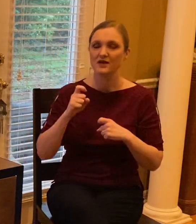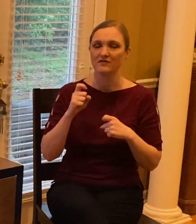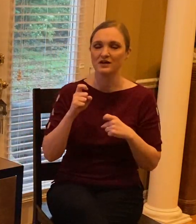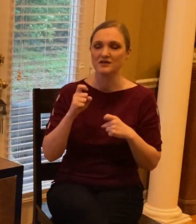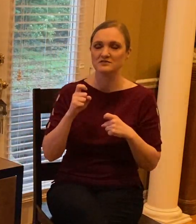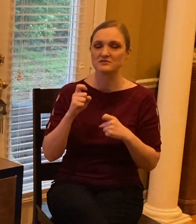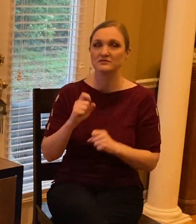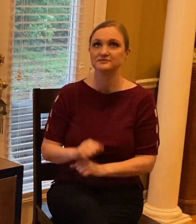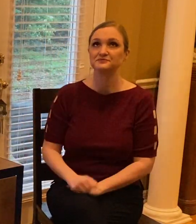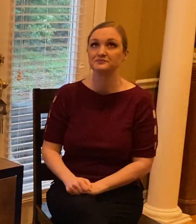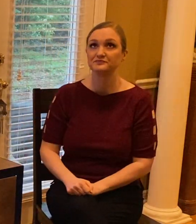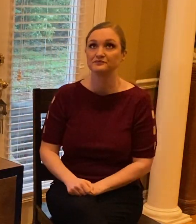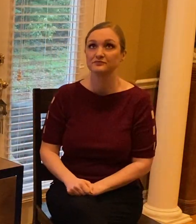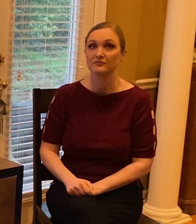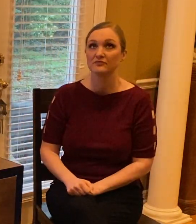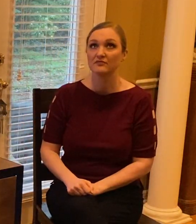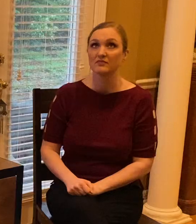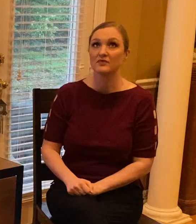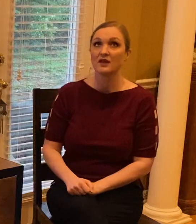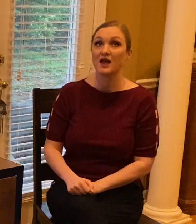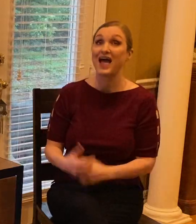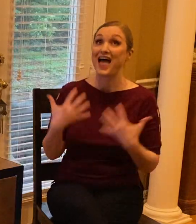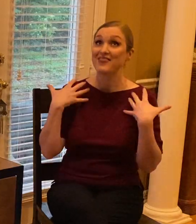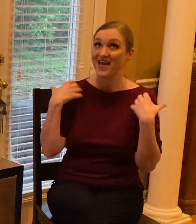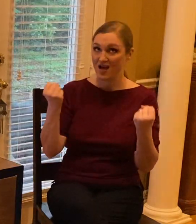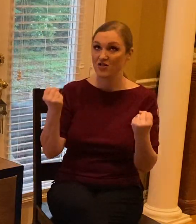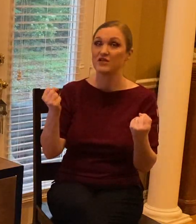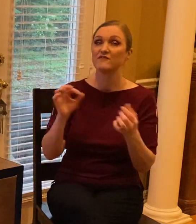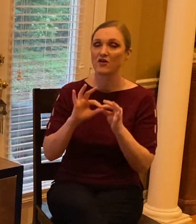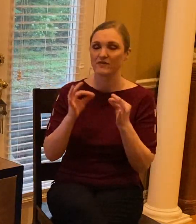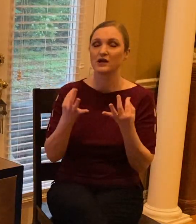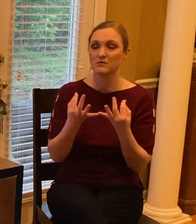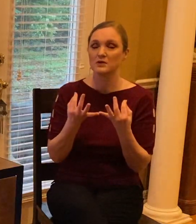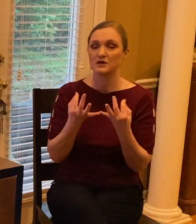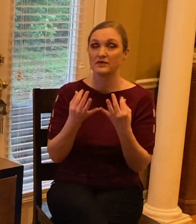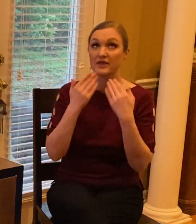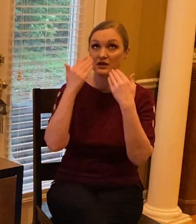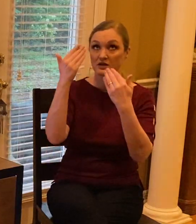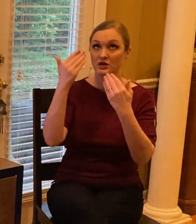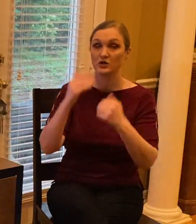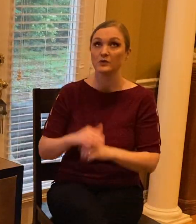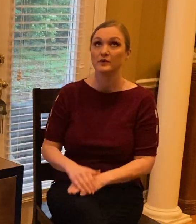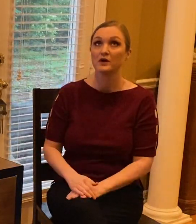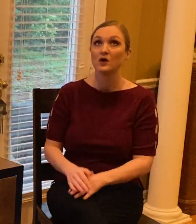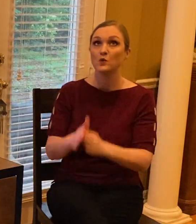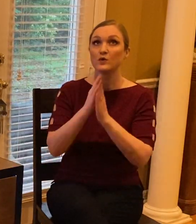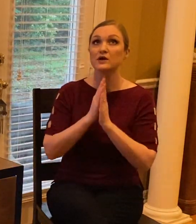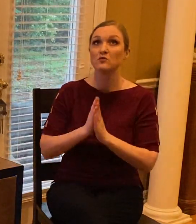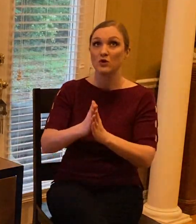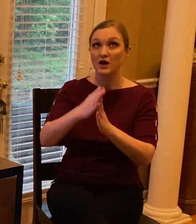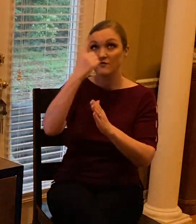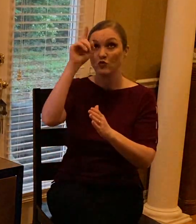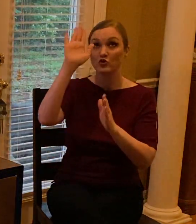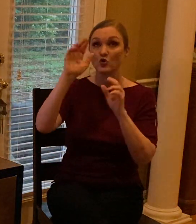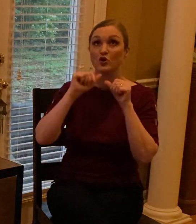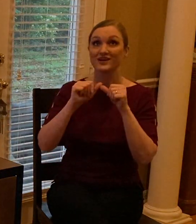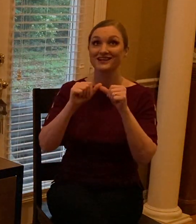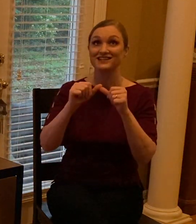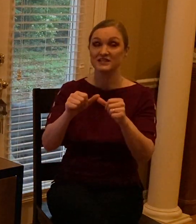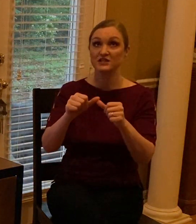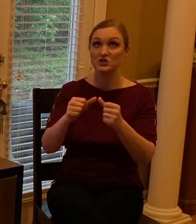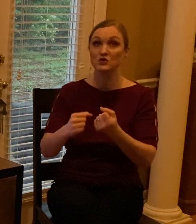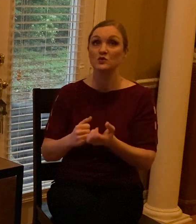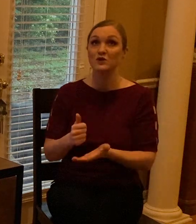we know we have, and the health of our family. We pray for your continued